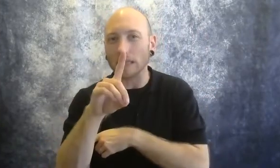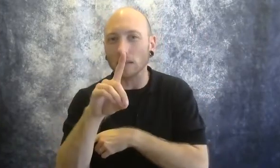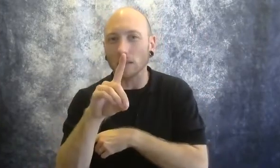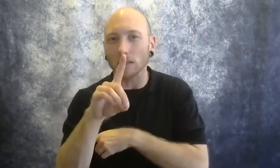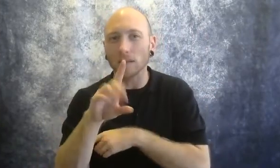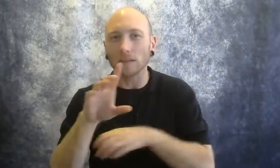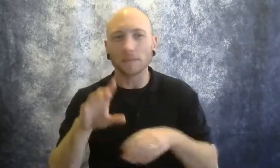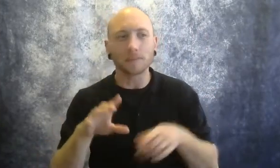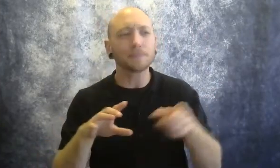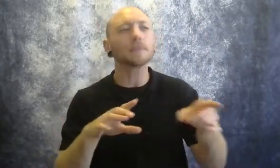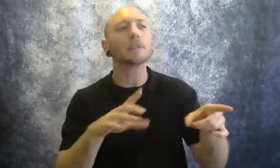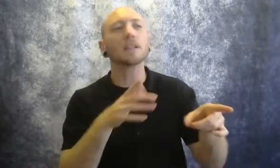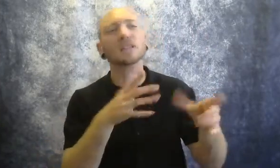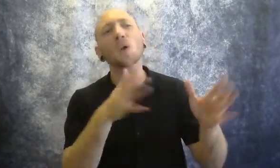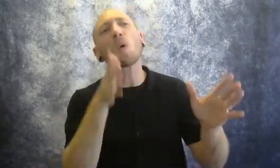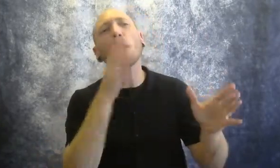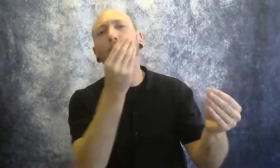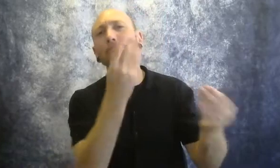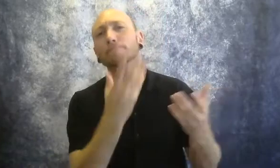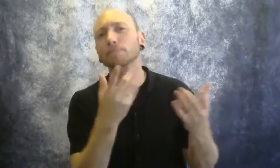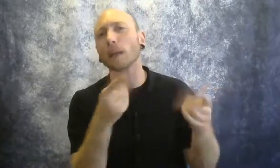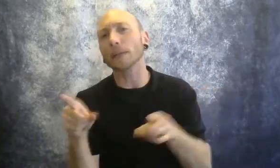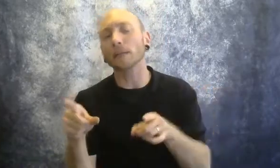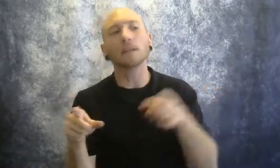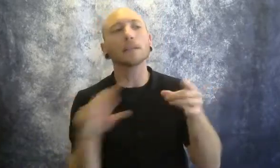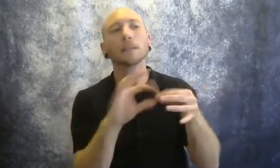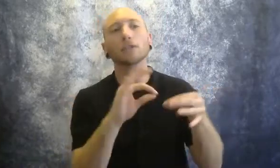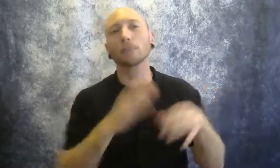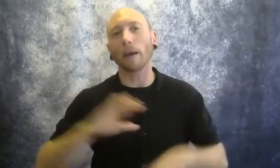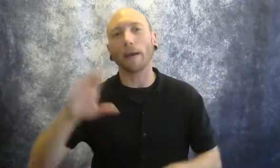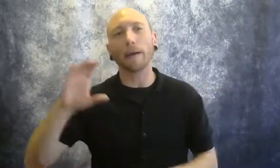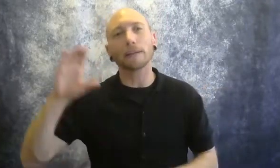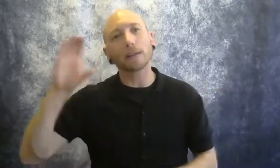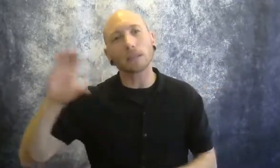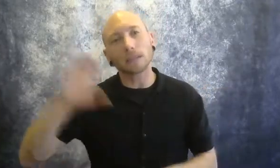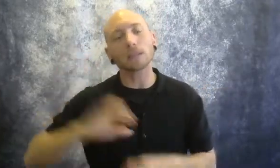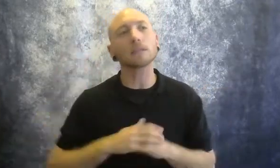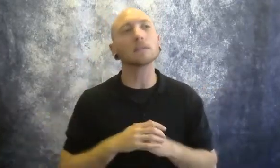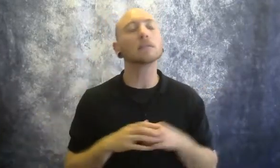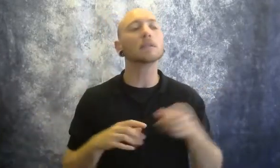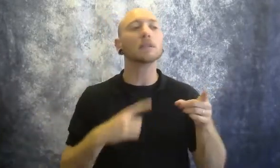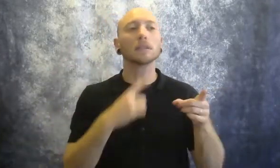property, Let me take this opportunity to catch up with you on a few things. He talks about my cousin down